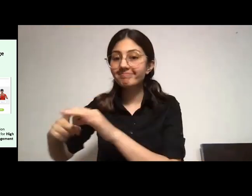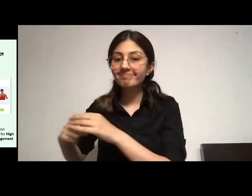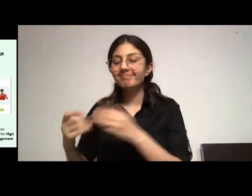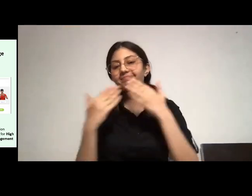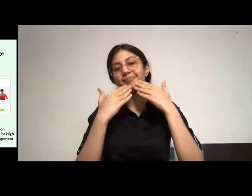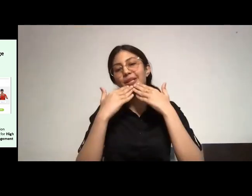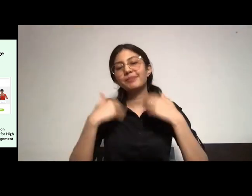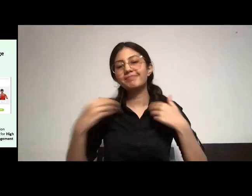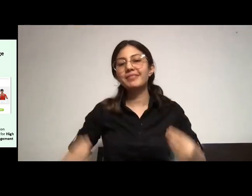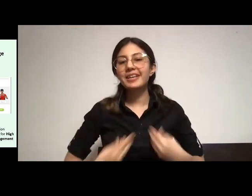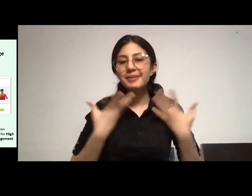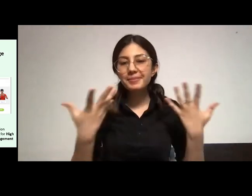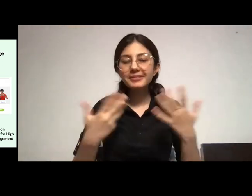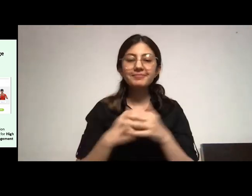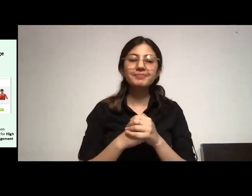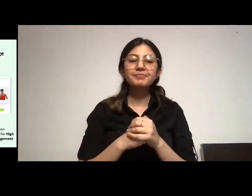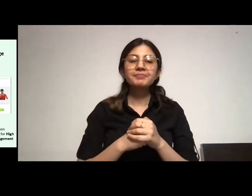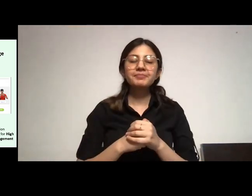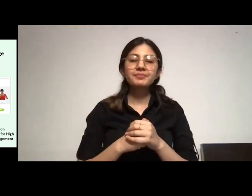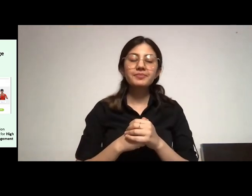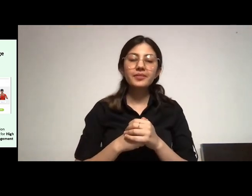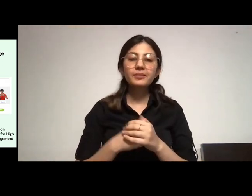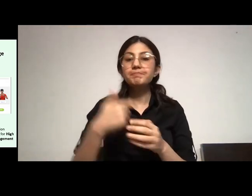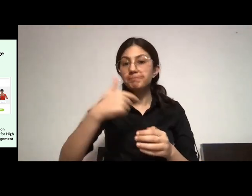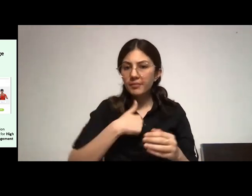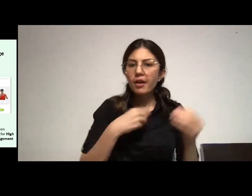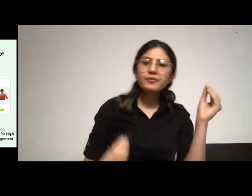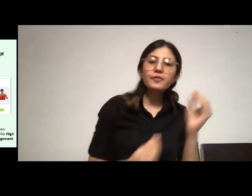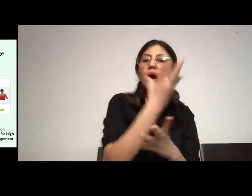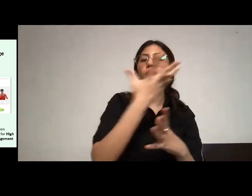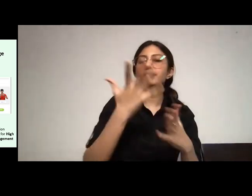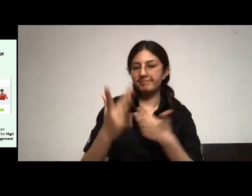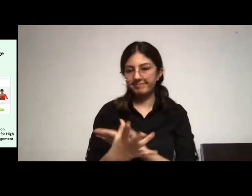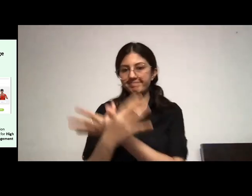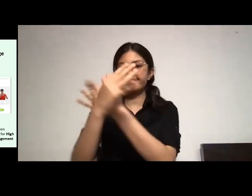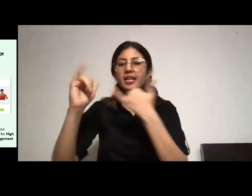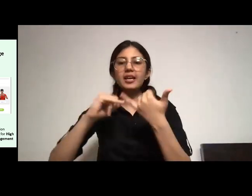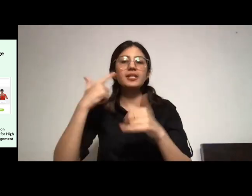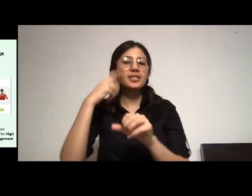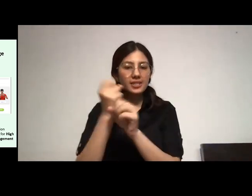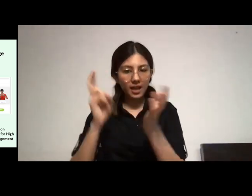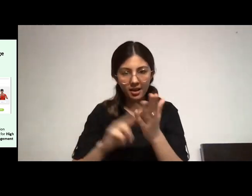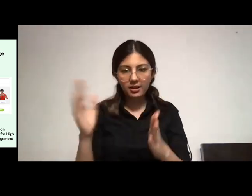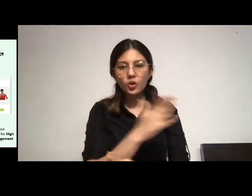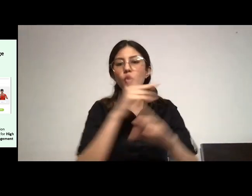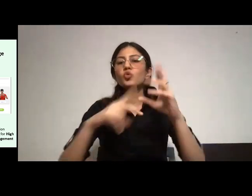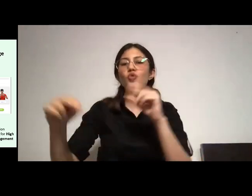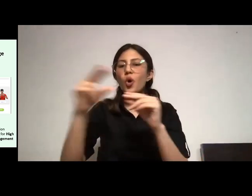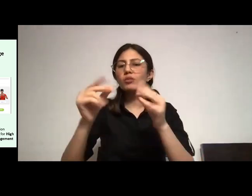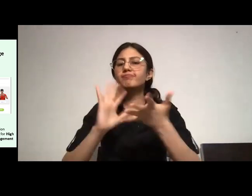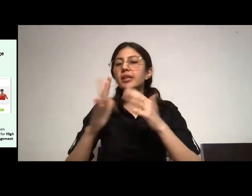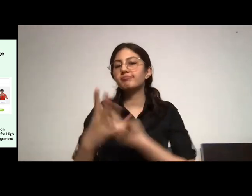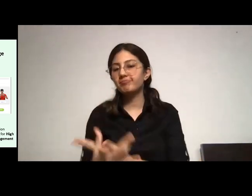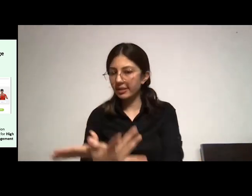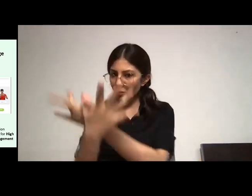pleasure. And so I am a co-founder at SignTalk. I would be taking you through what we are doing